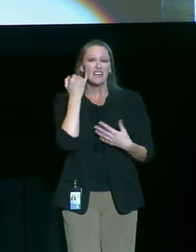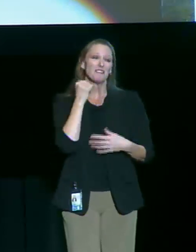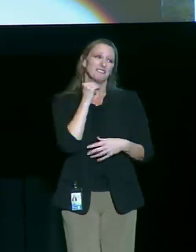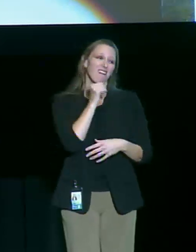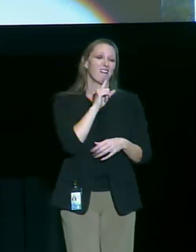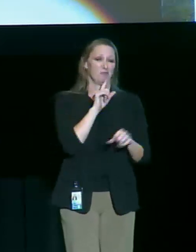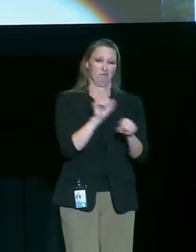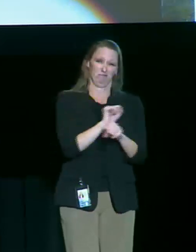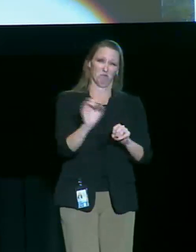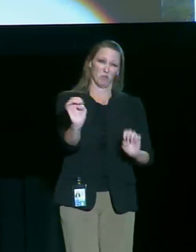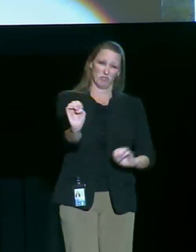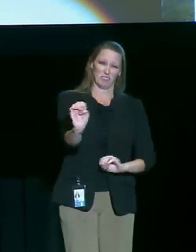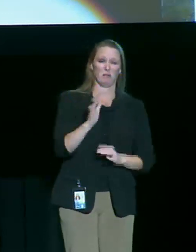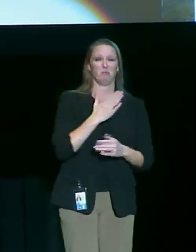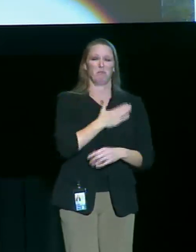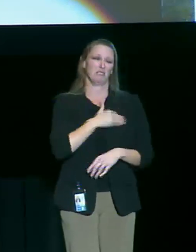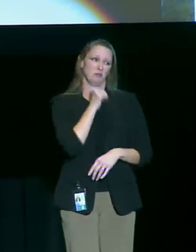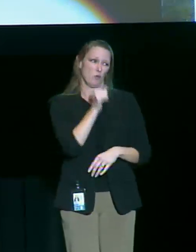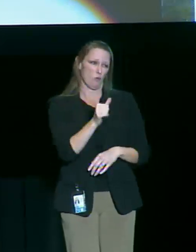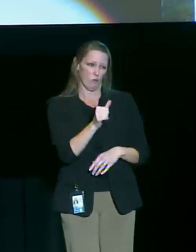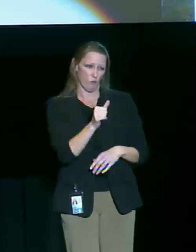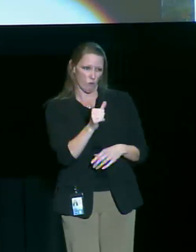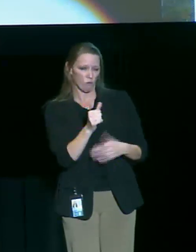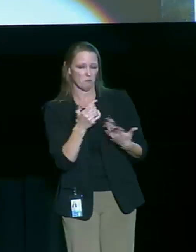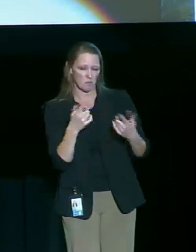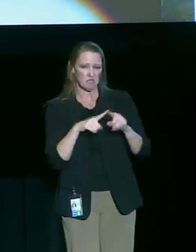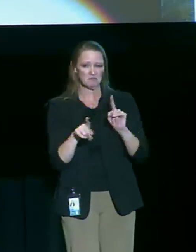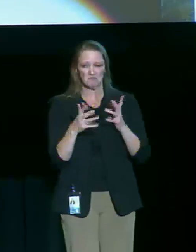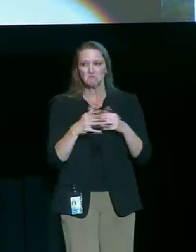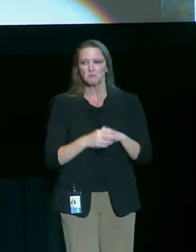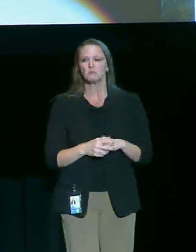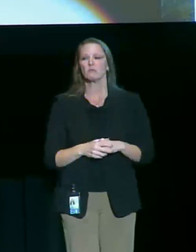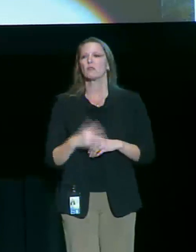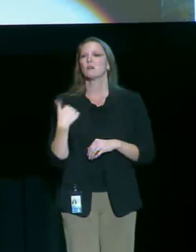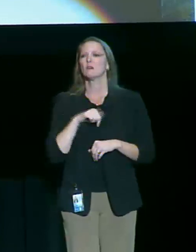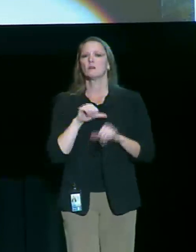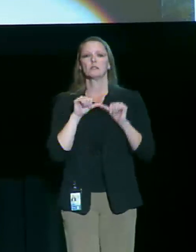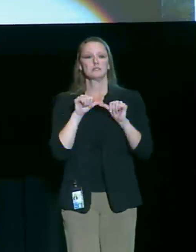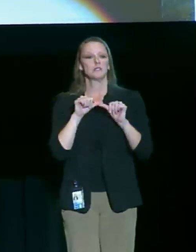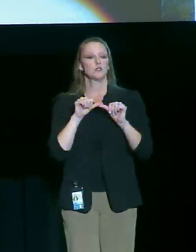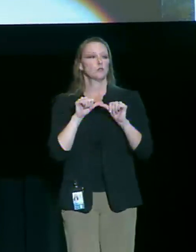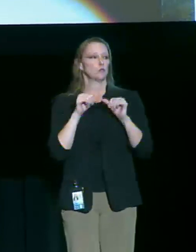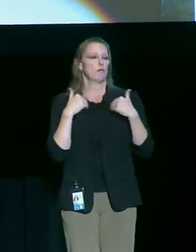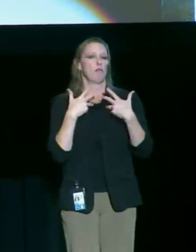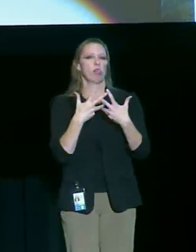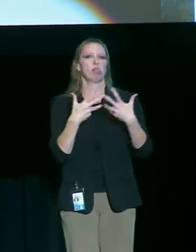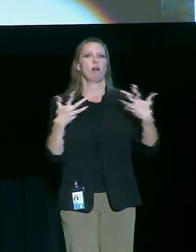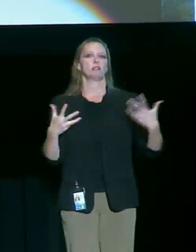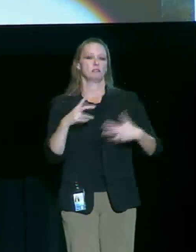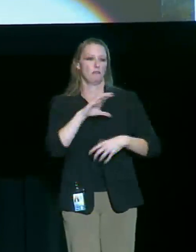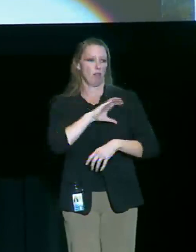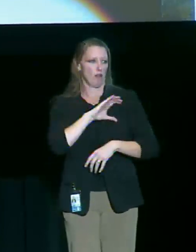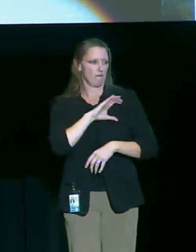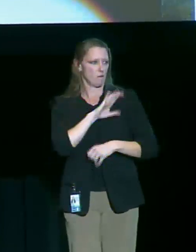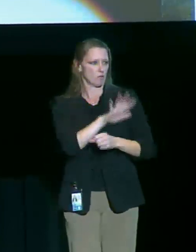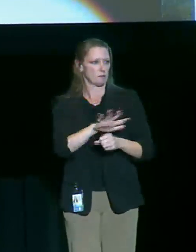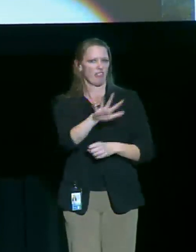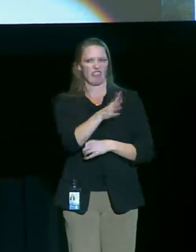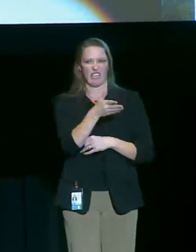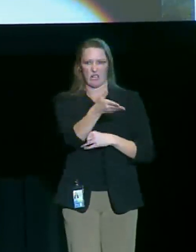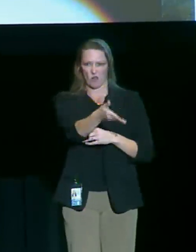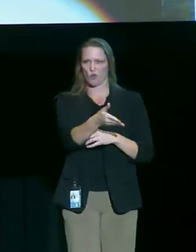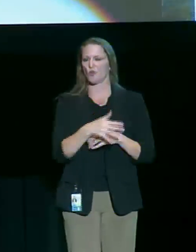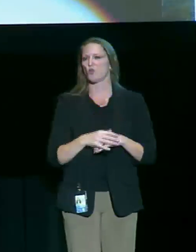not an emergency, to please refrain from doing that. We continue to provide a very heavy law enforcement presence in the areas